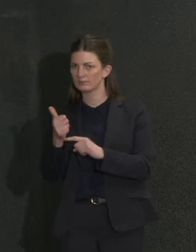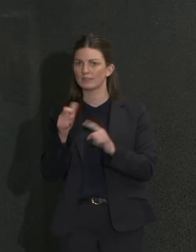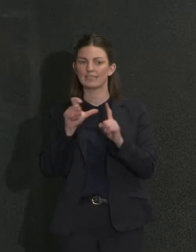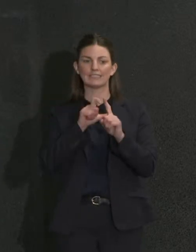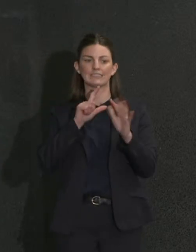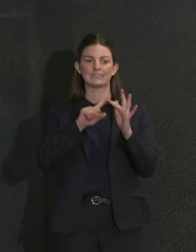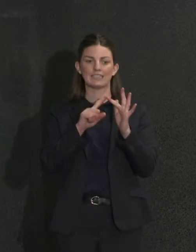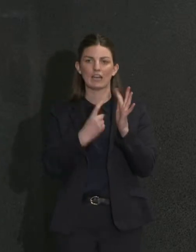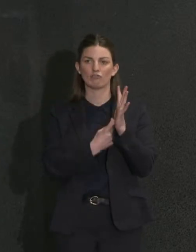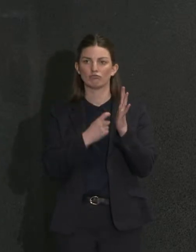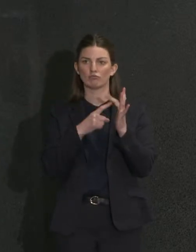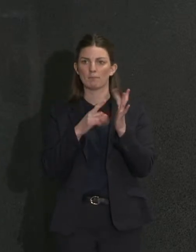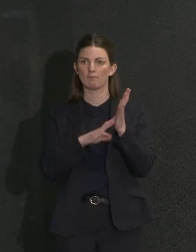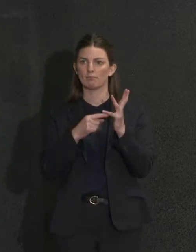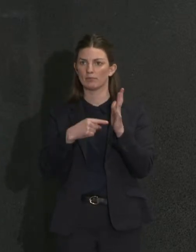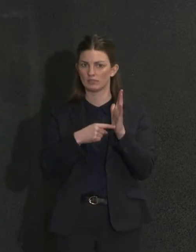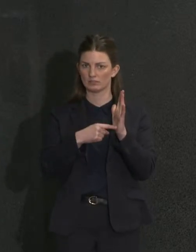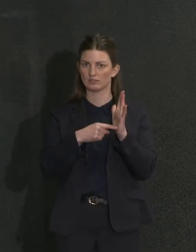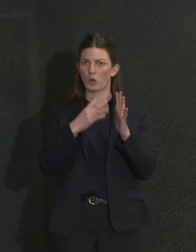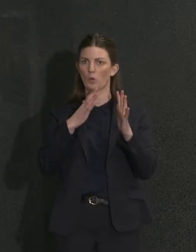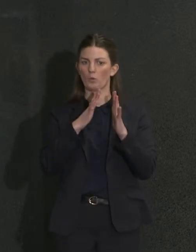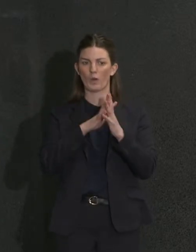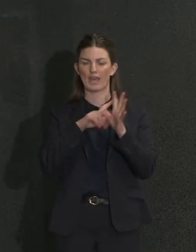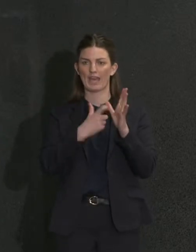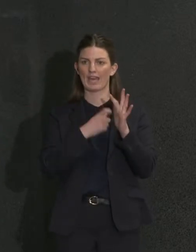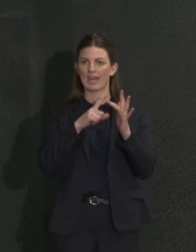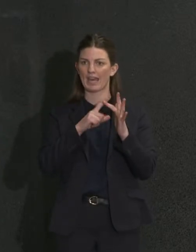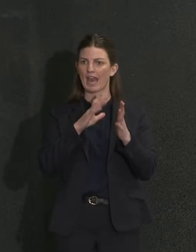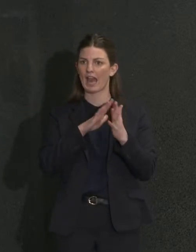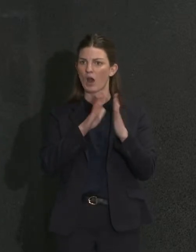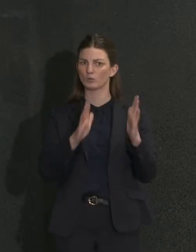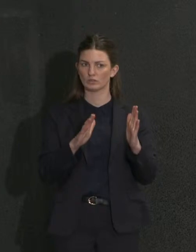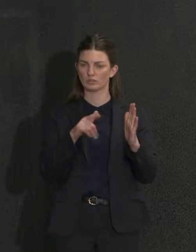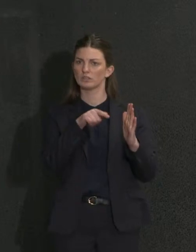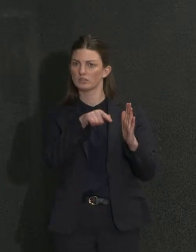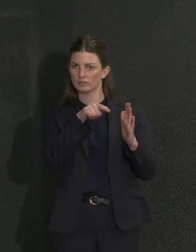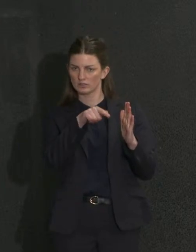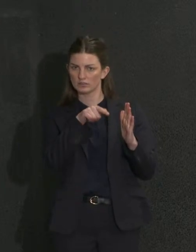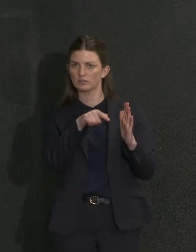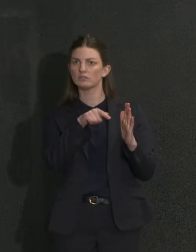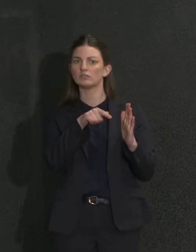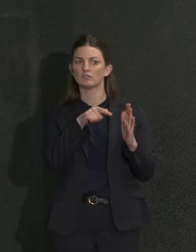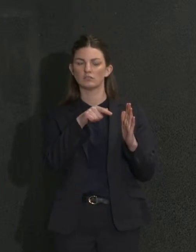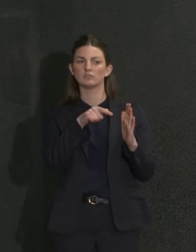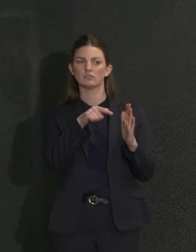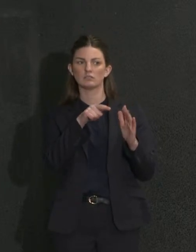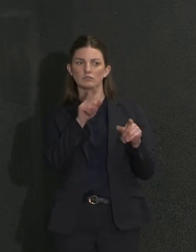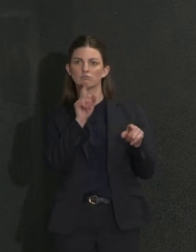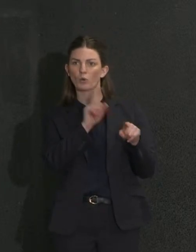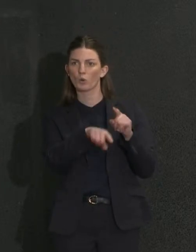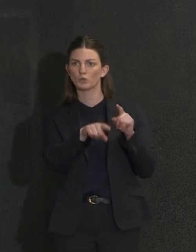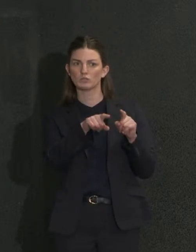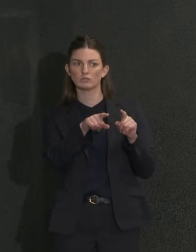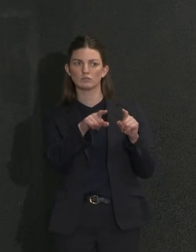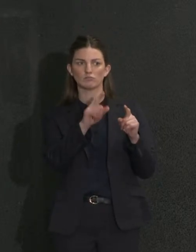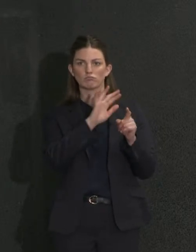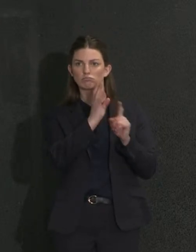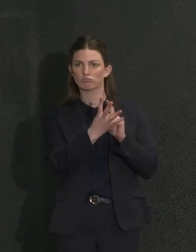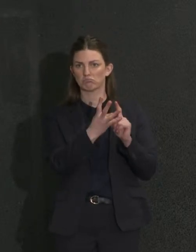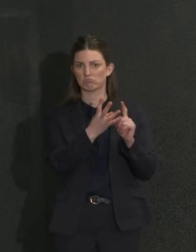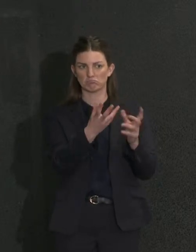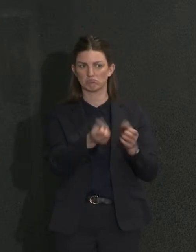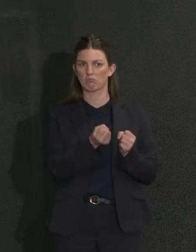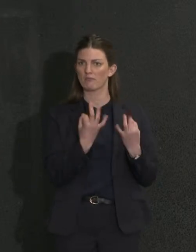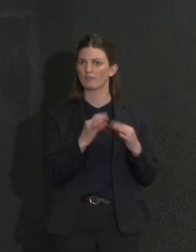Derrimut, again, we've seen over half of the 31 primary close contacts have returned a negative